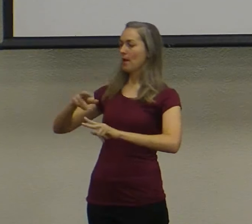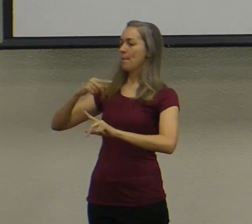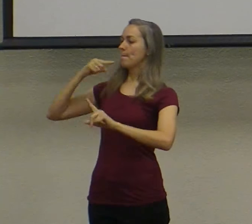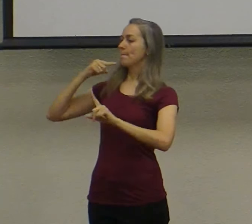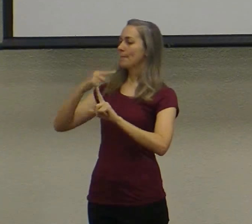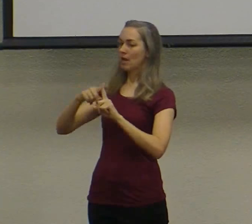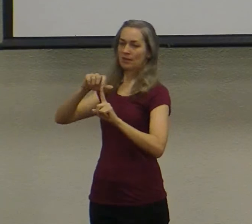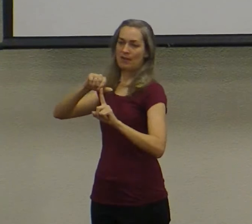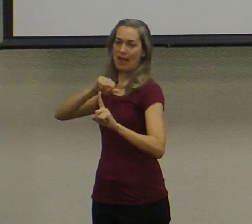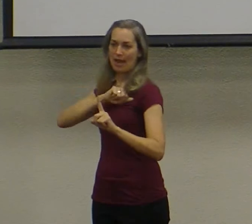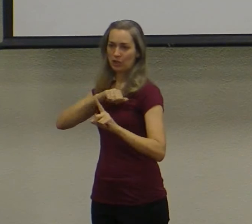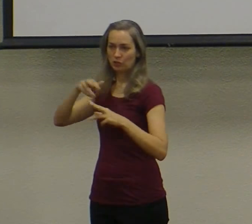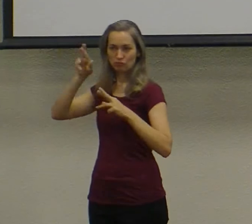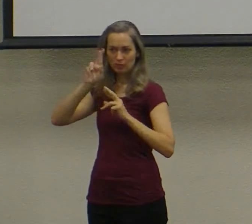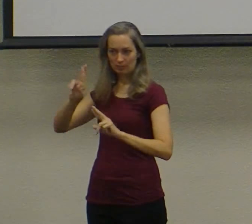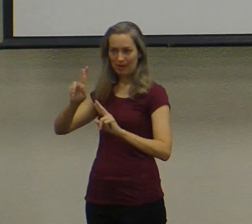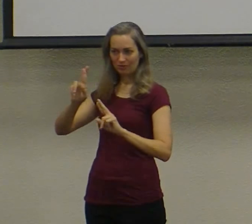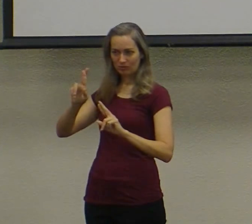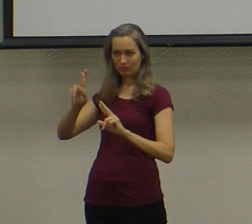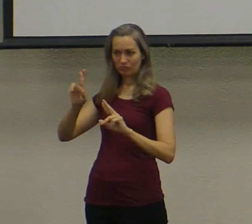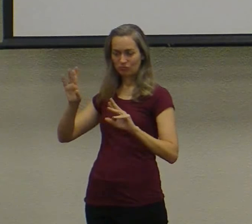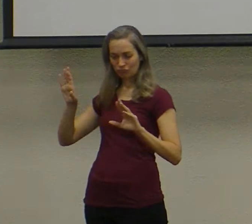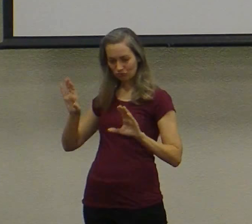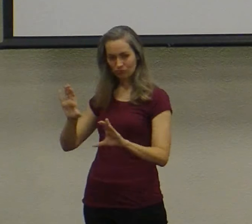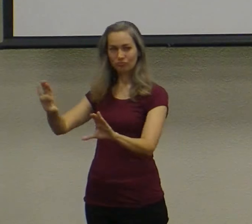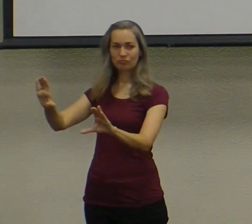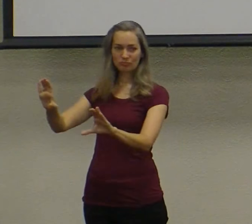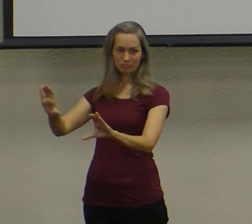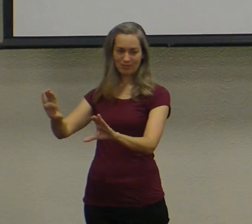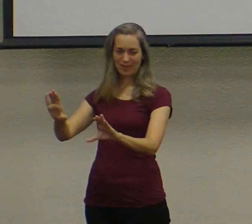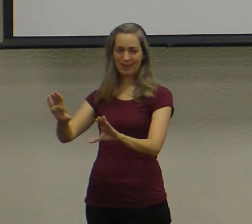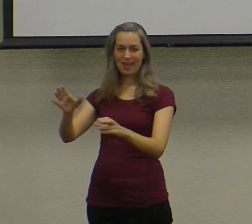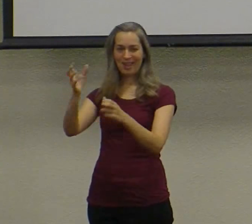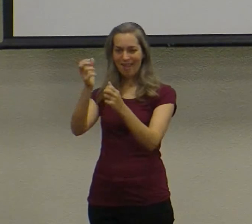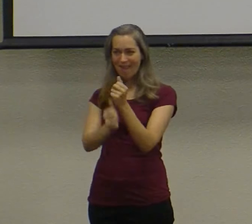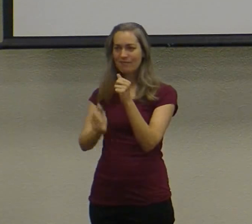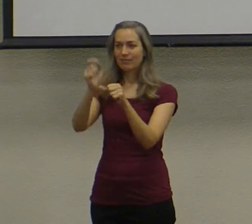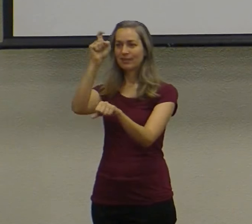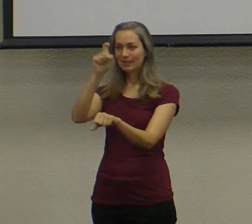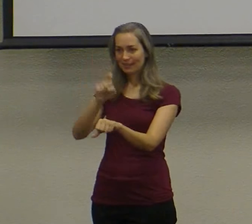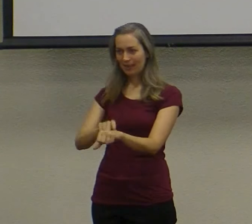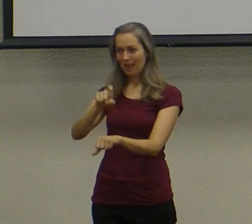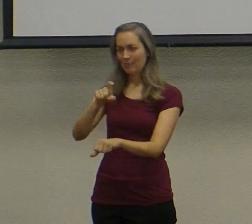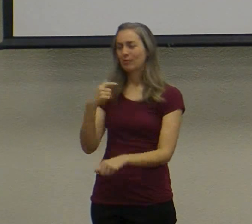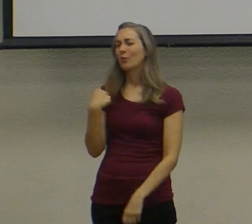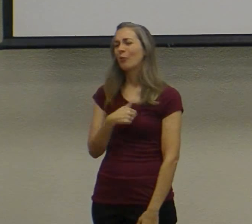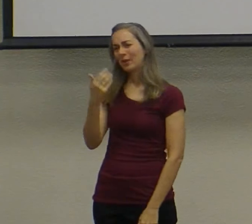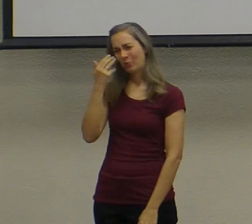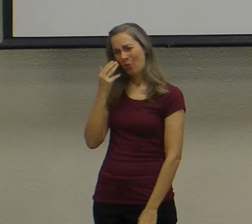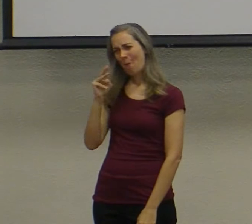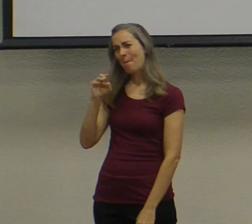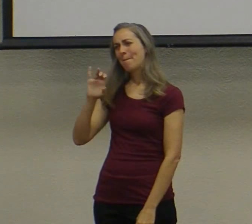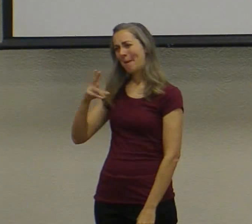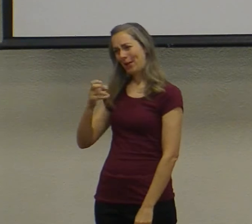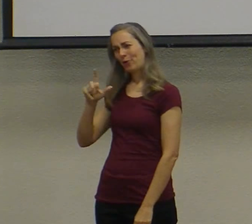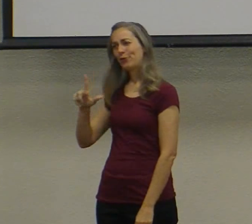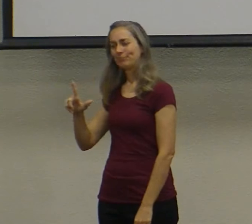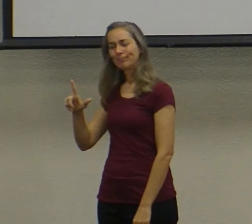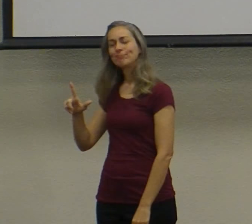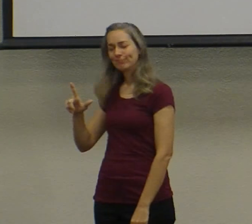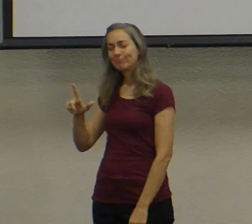positive attitude and respectful attitude every single time. I think we know Michael, and we